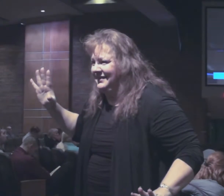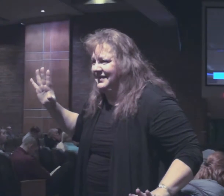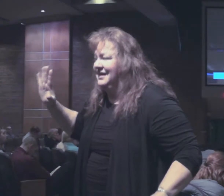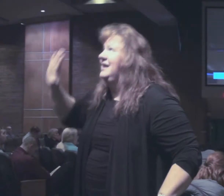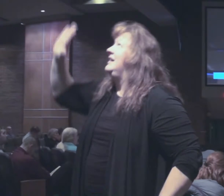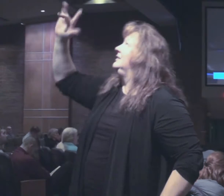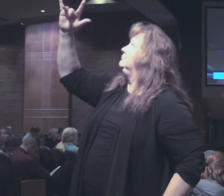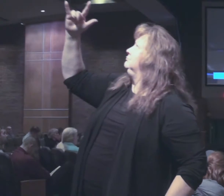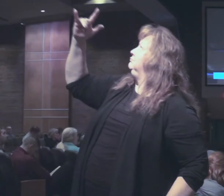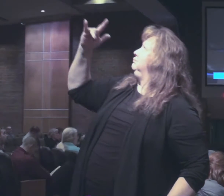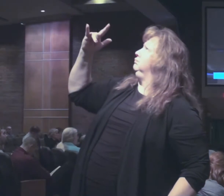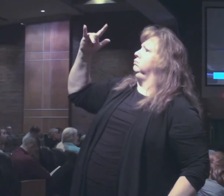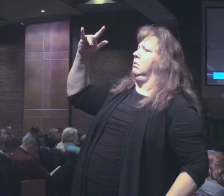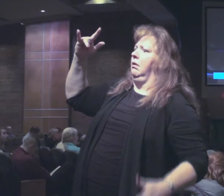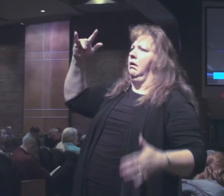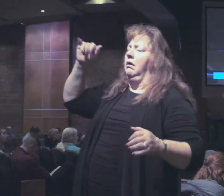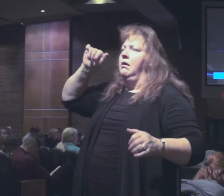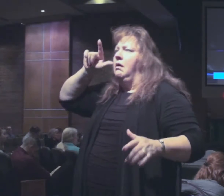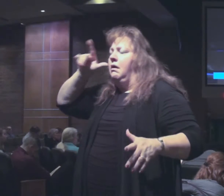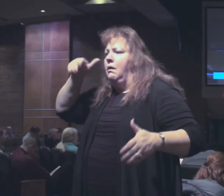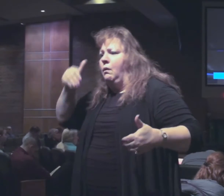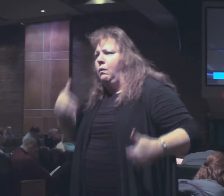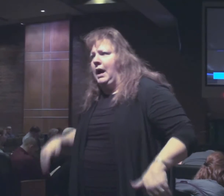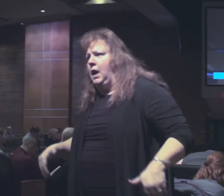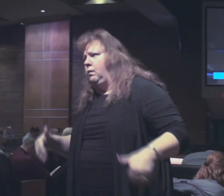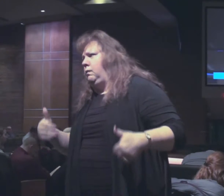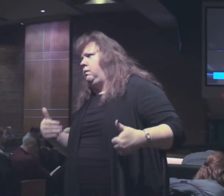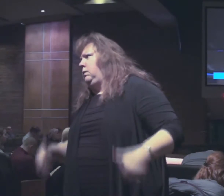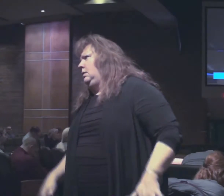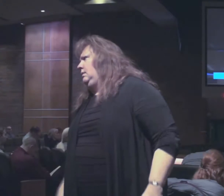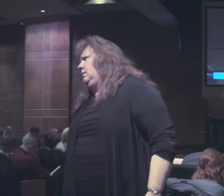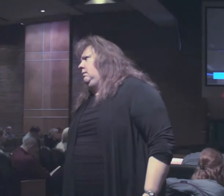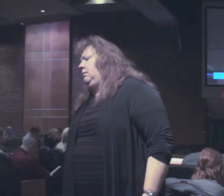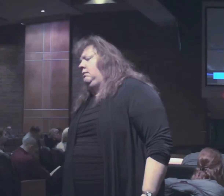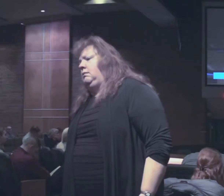His love for us. That's amazing.